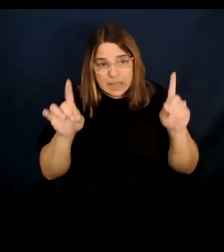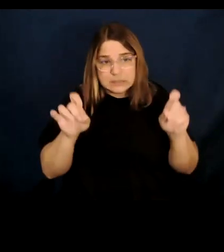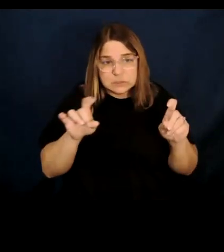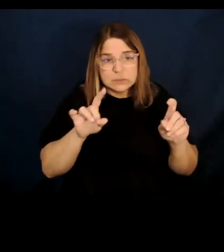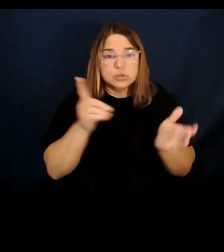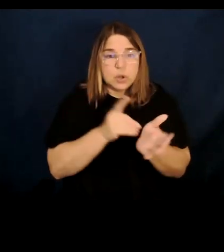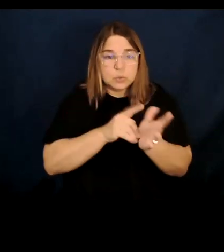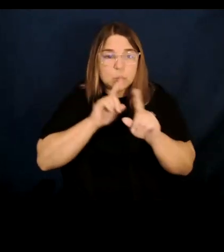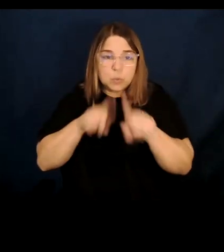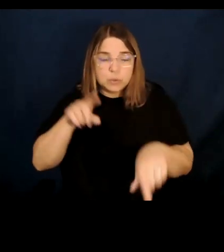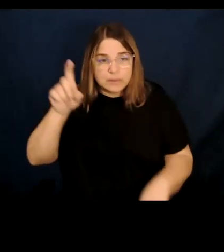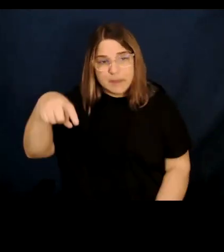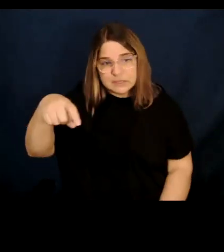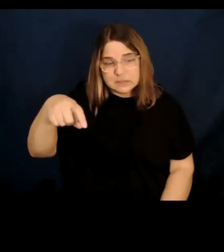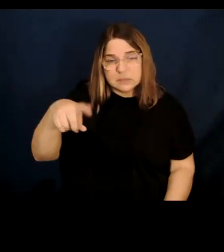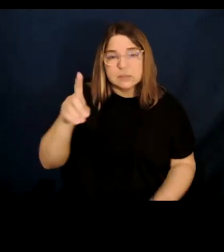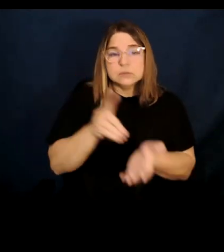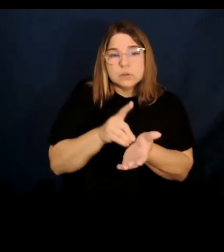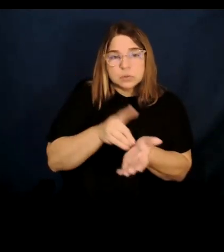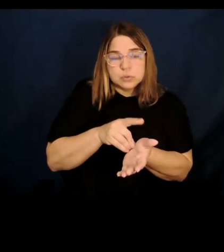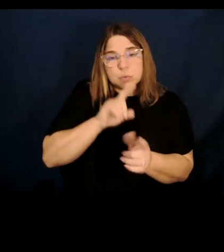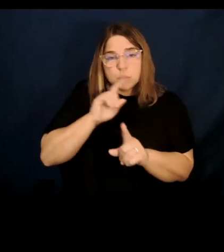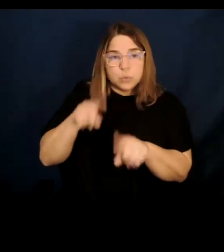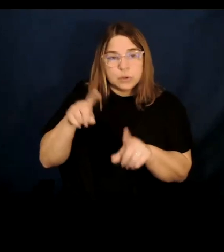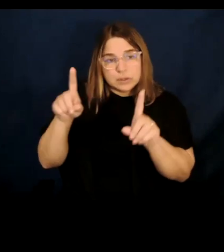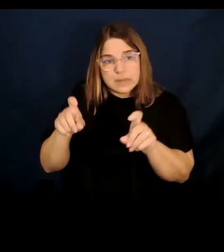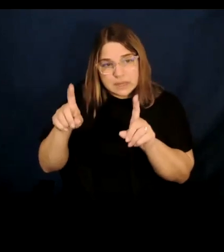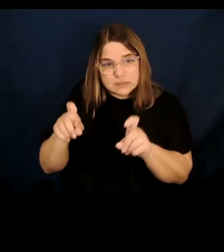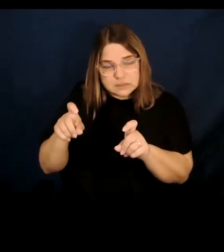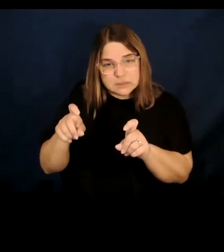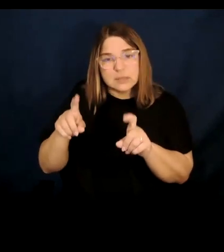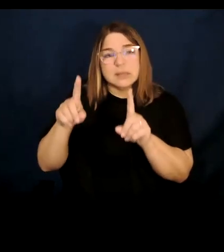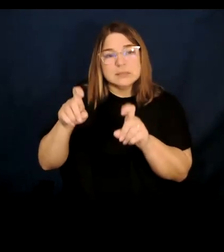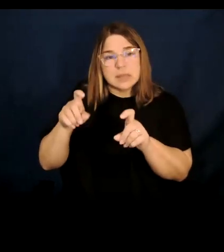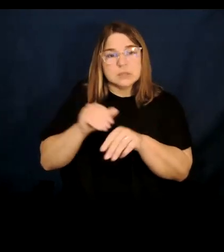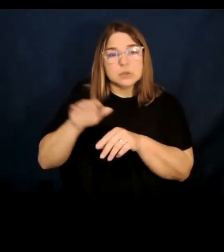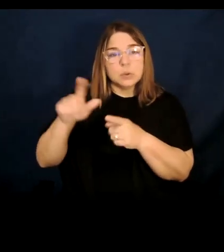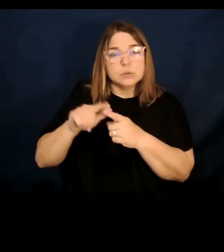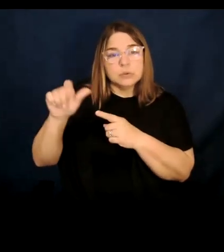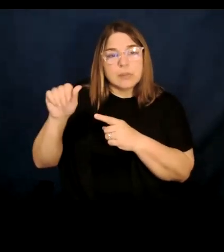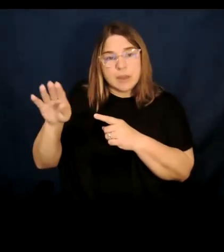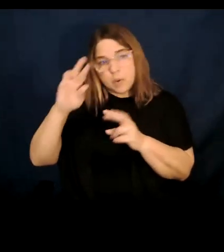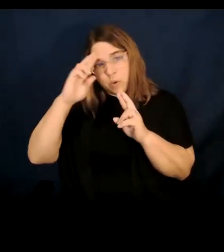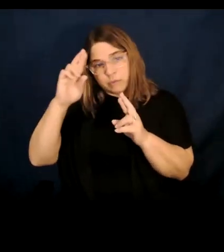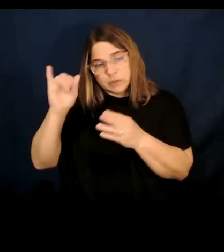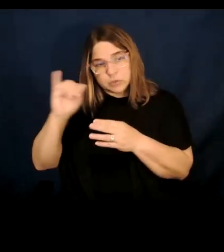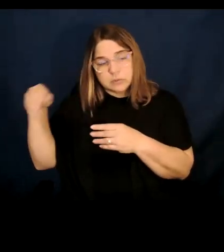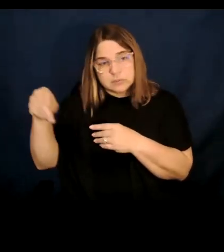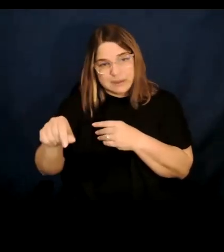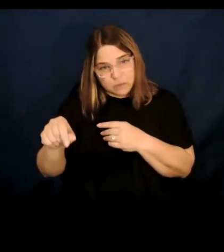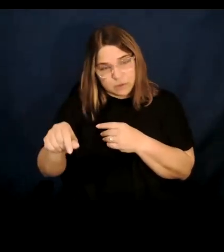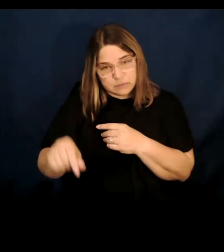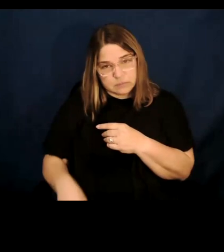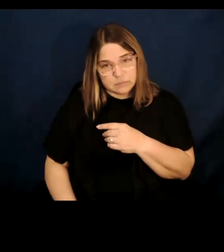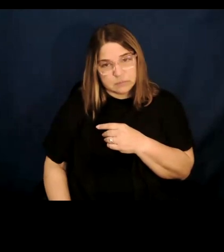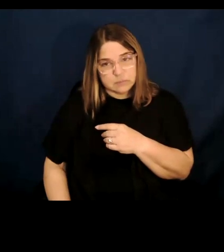by a physician. Your doctor has to order the test. The test then goes to a lab, and hopefully your insurance will pay for it.